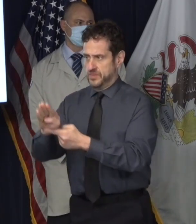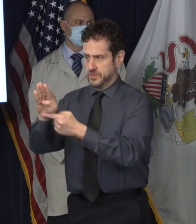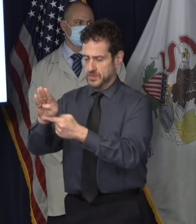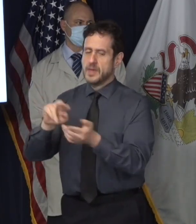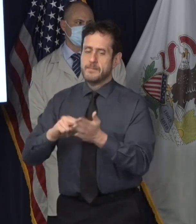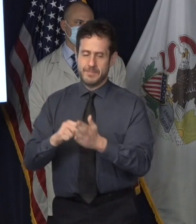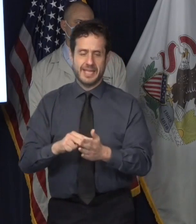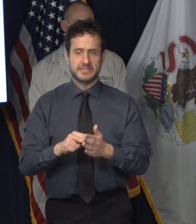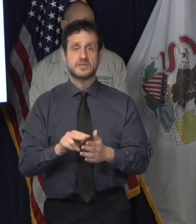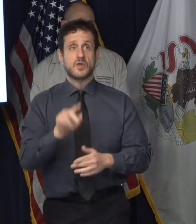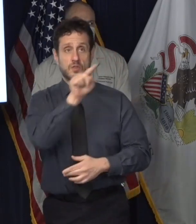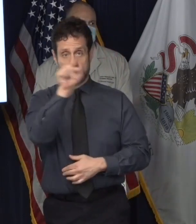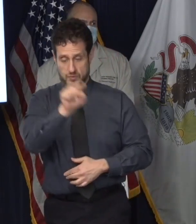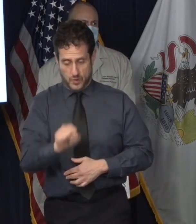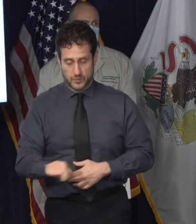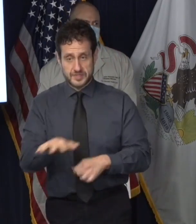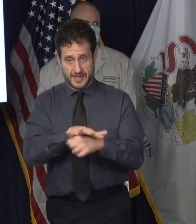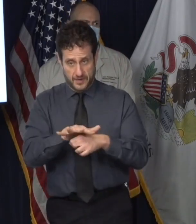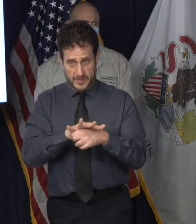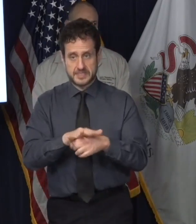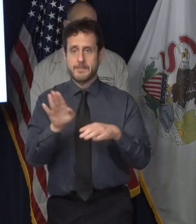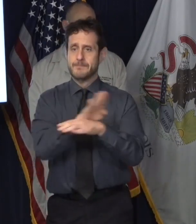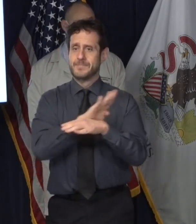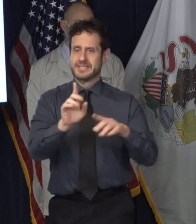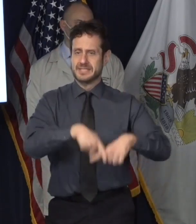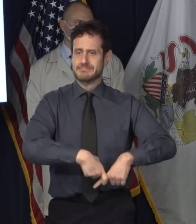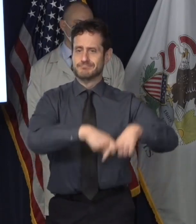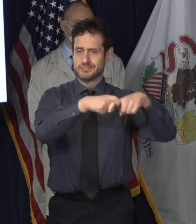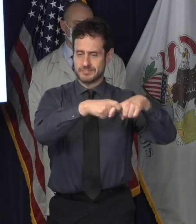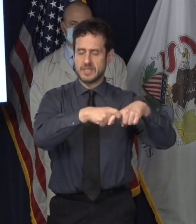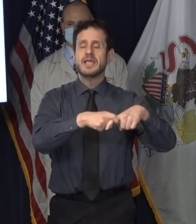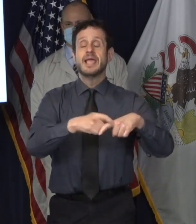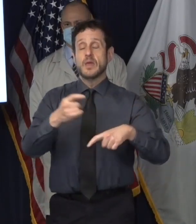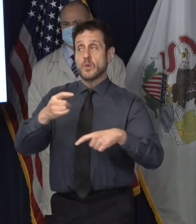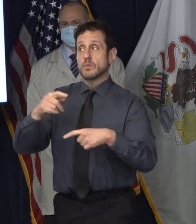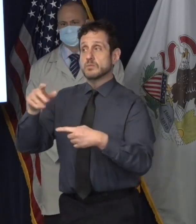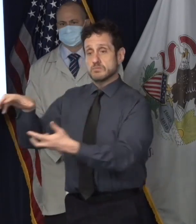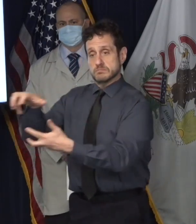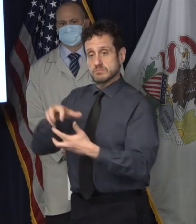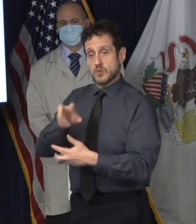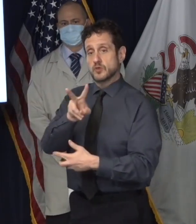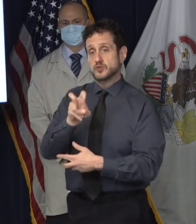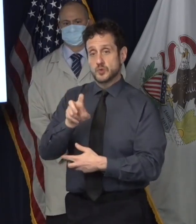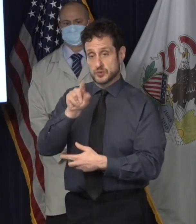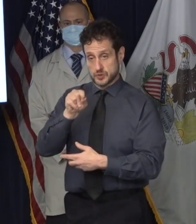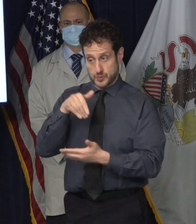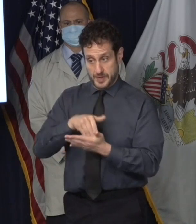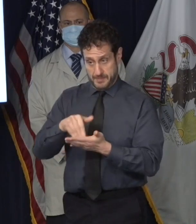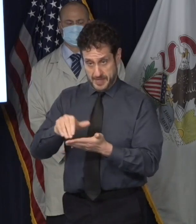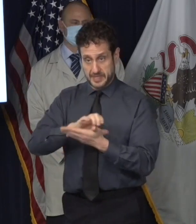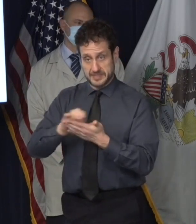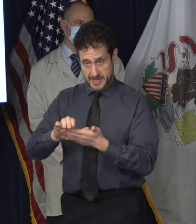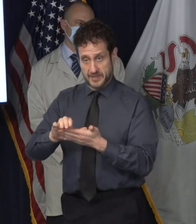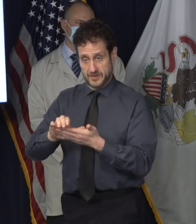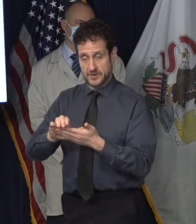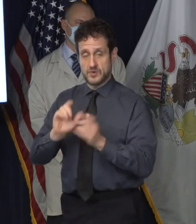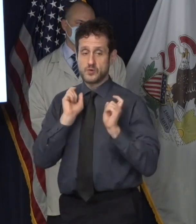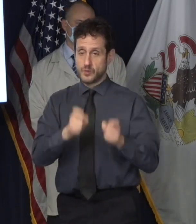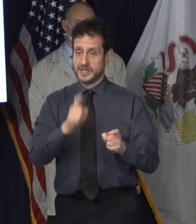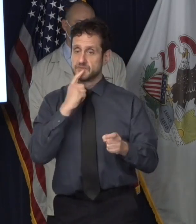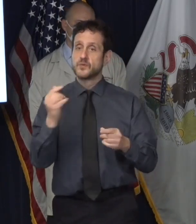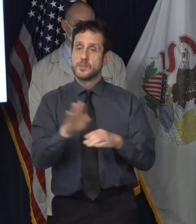receive priority consideration for the $220 million in the current round of business interruption